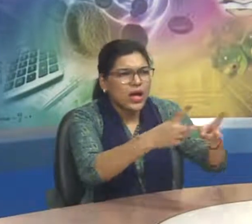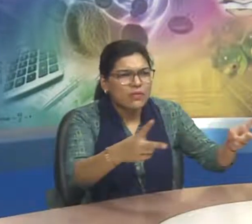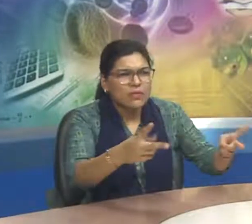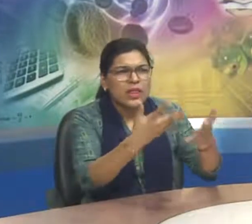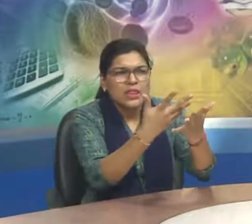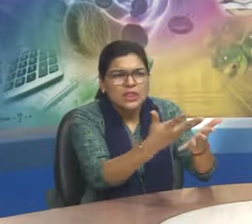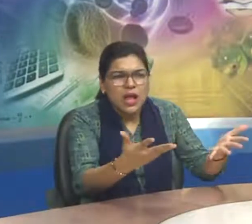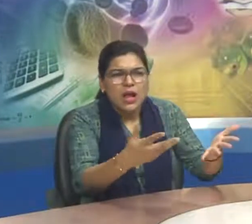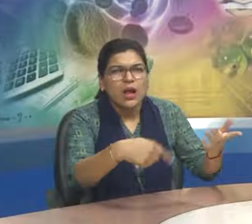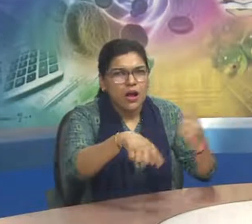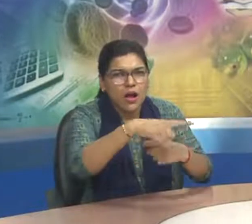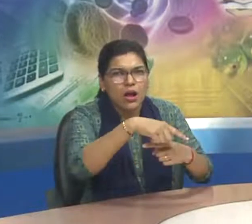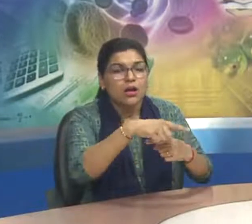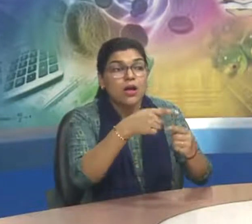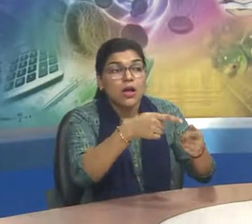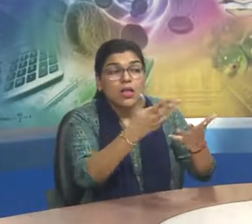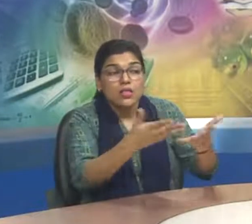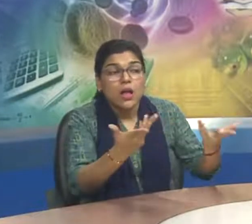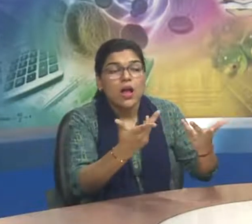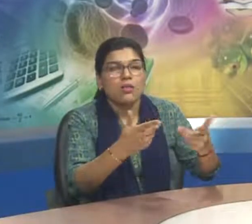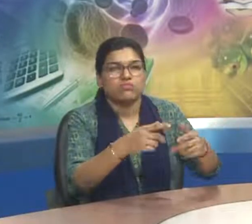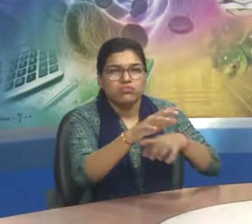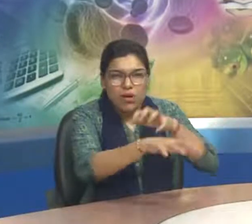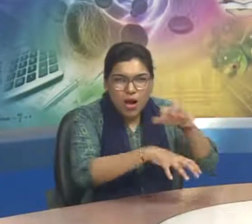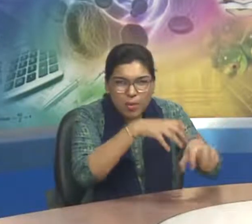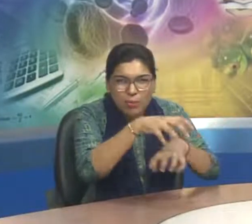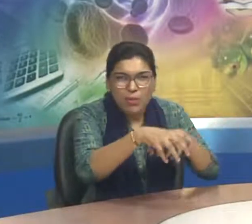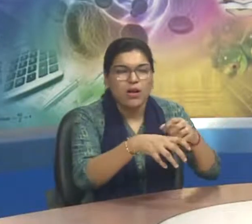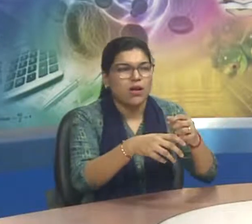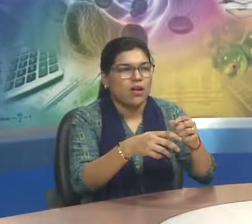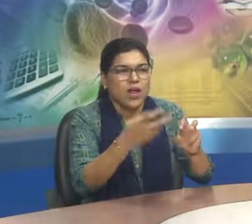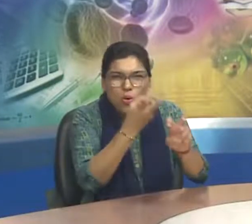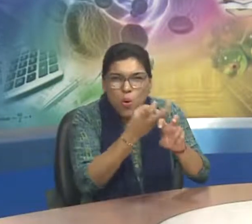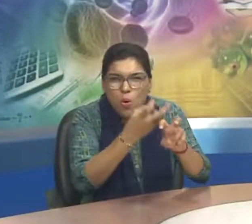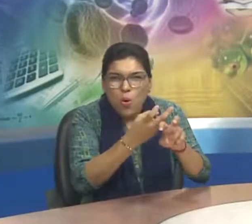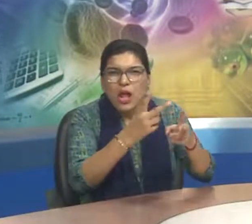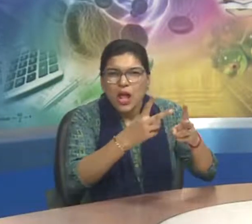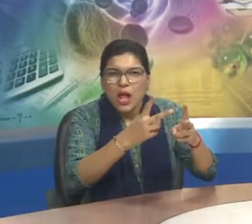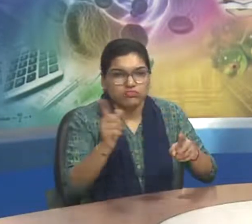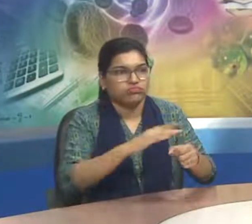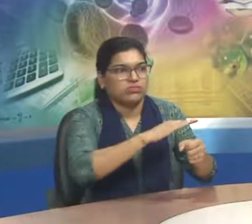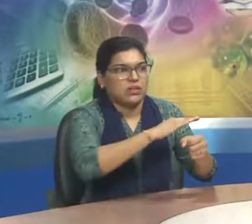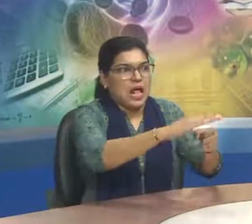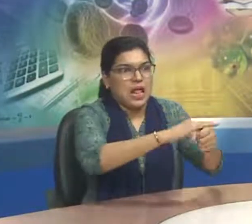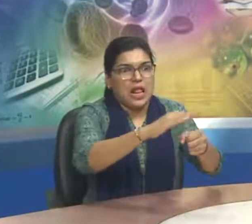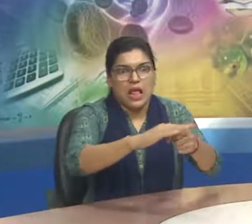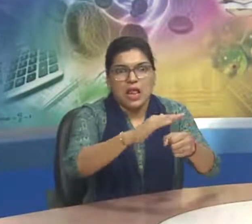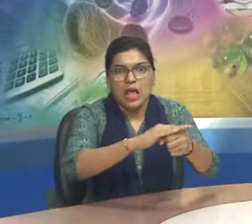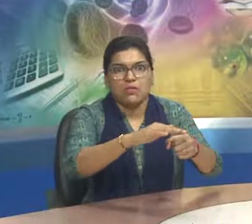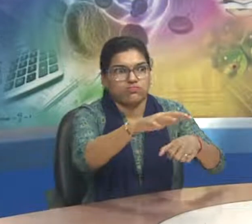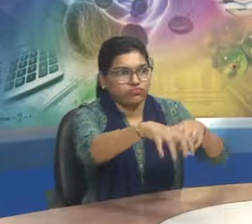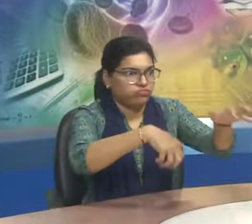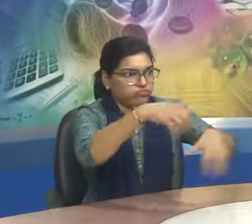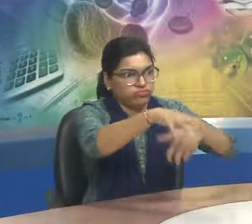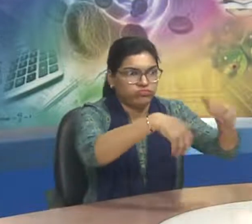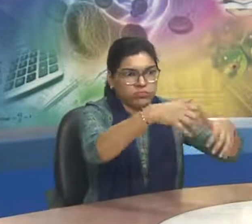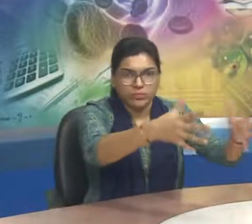as they used to hunt and they used to gather different foods, they used to collect